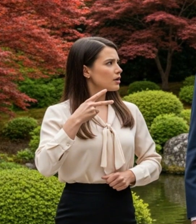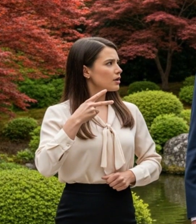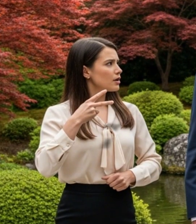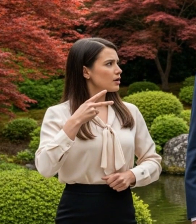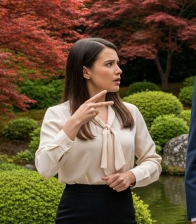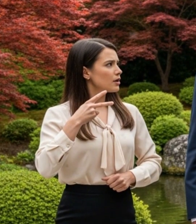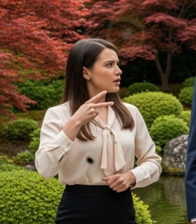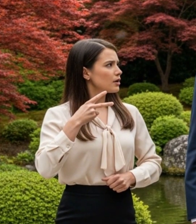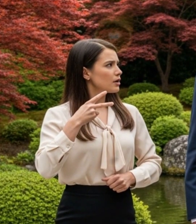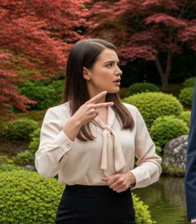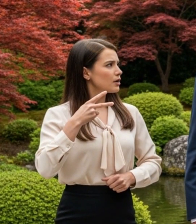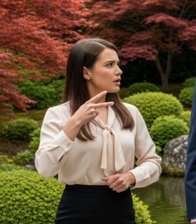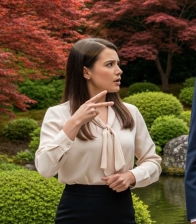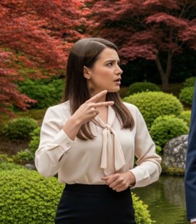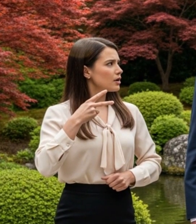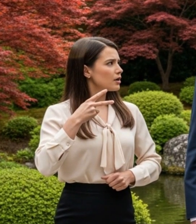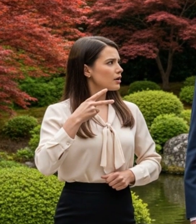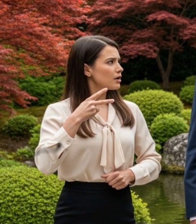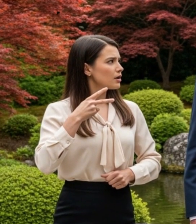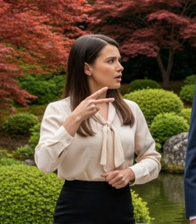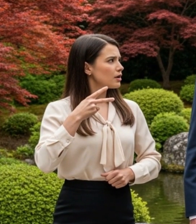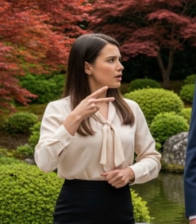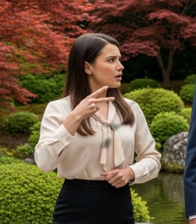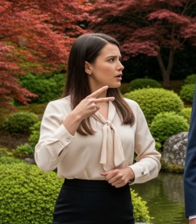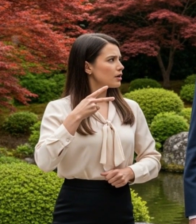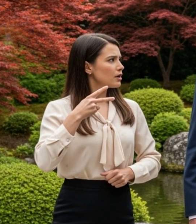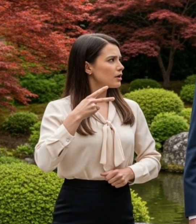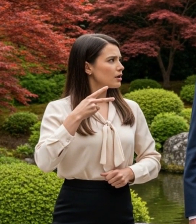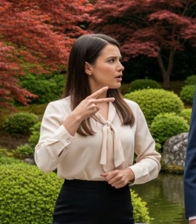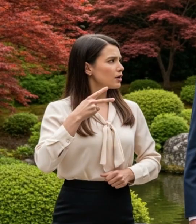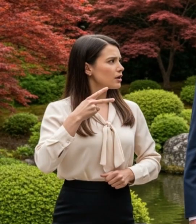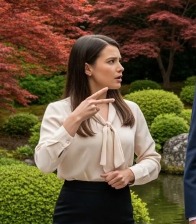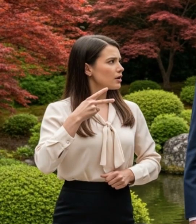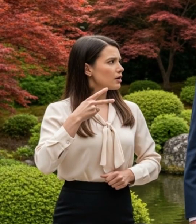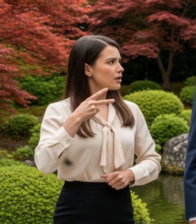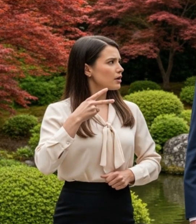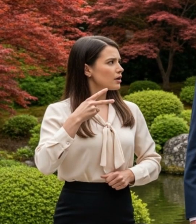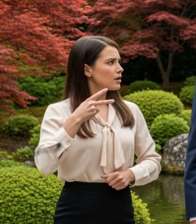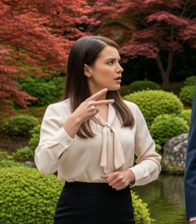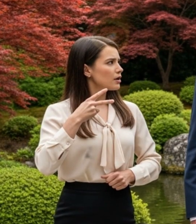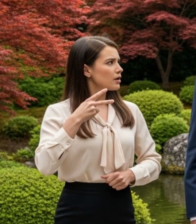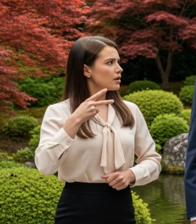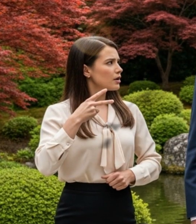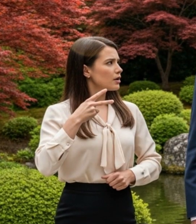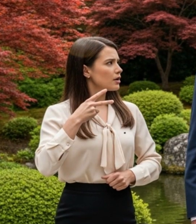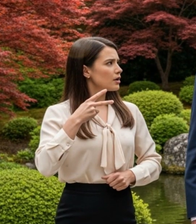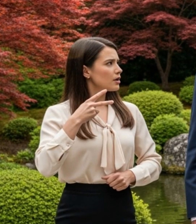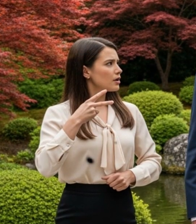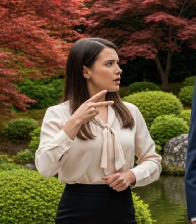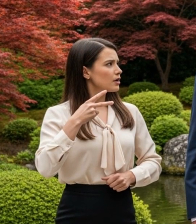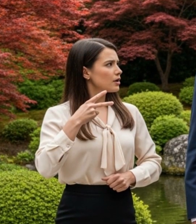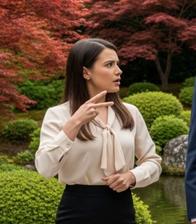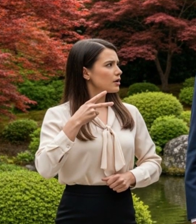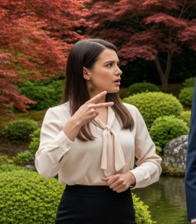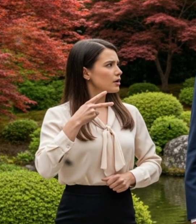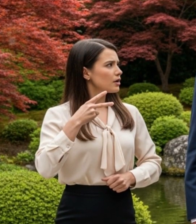standing by an ancient bonsai tree, staring into the dark. Successful escape, Elora signed as she